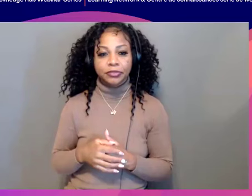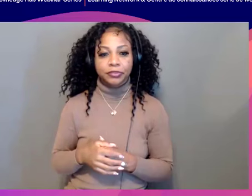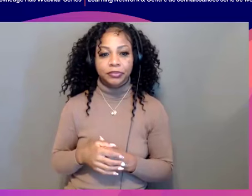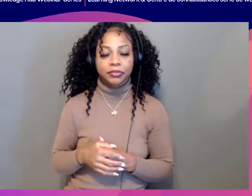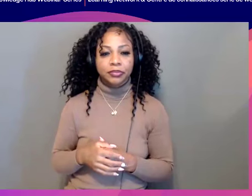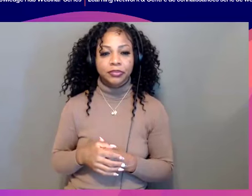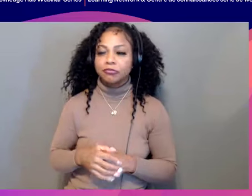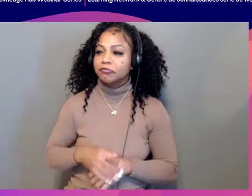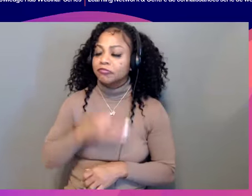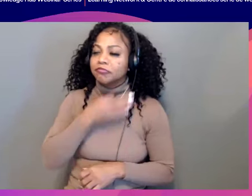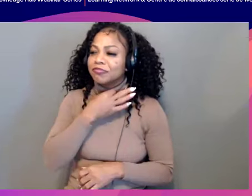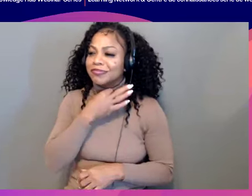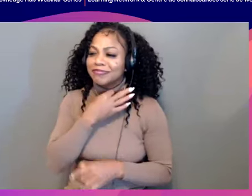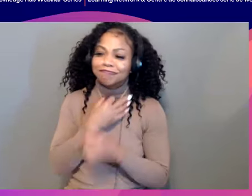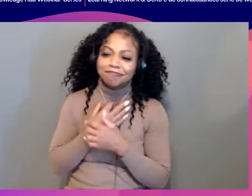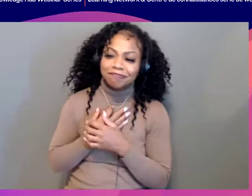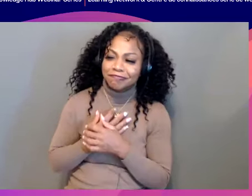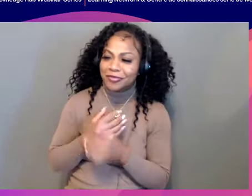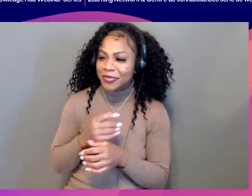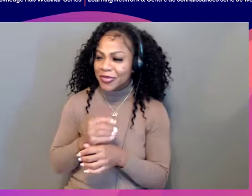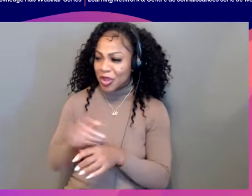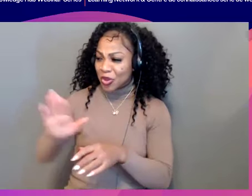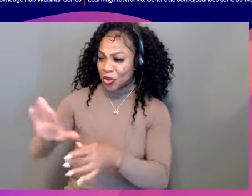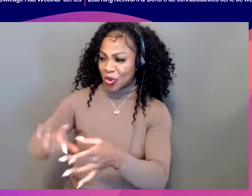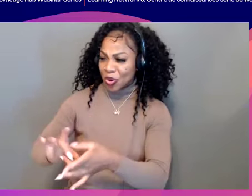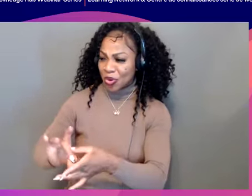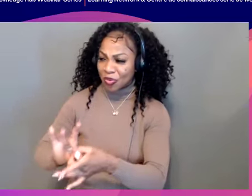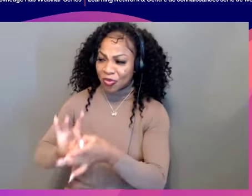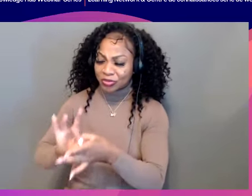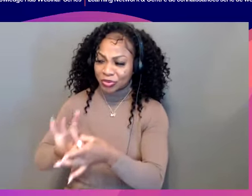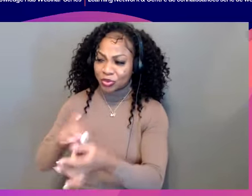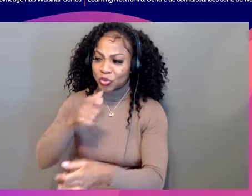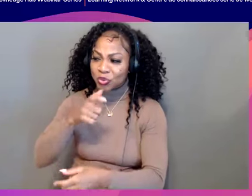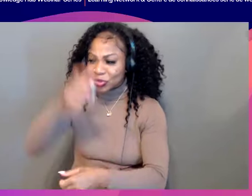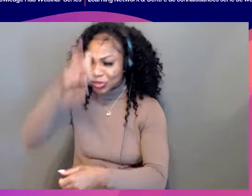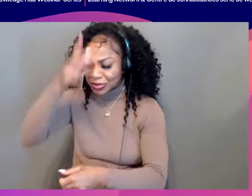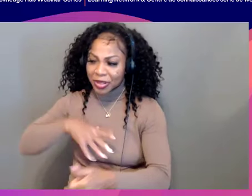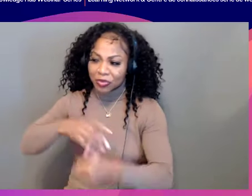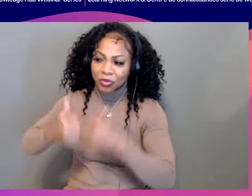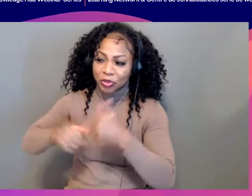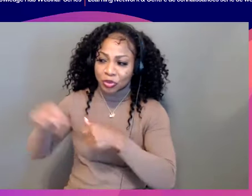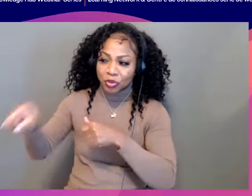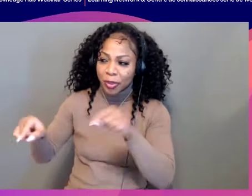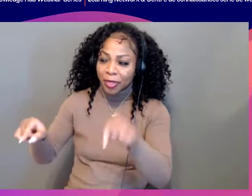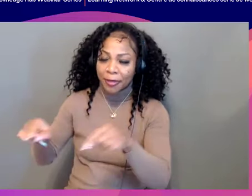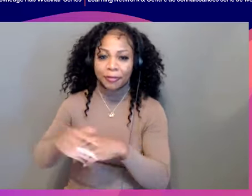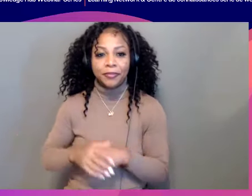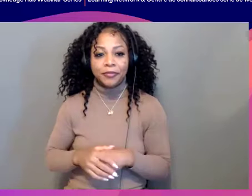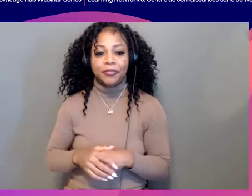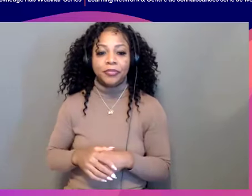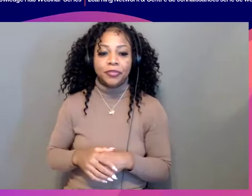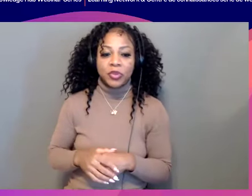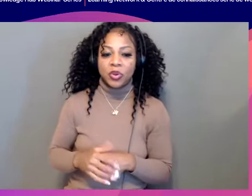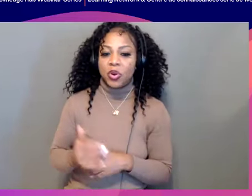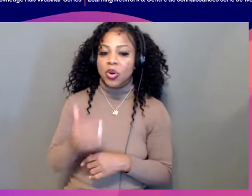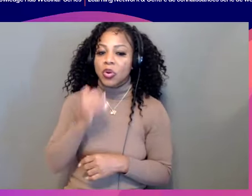Asking questions like who's the man in your relationship is also quite common, as well as misgendering without correction.